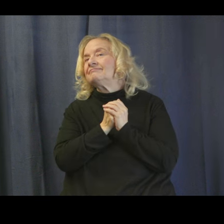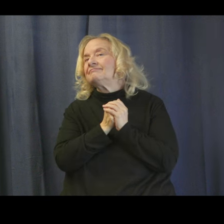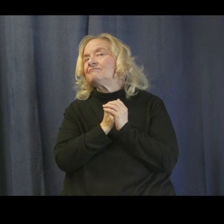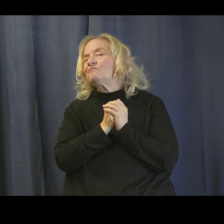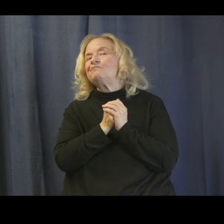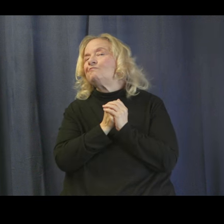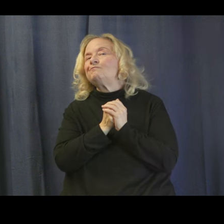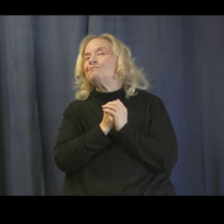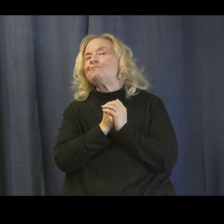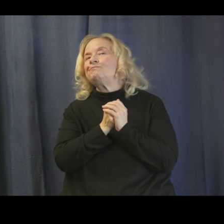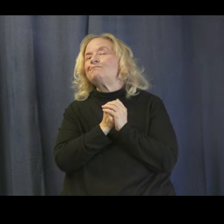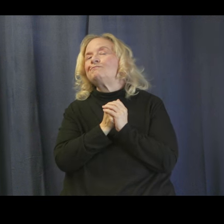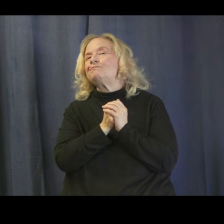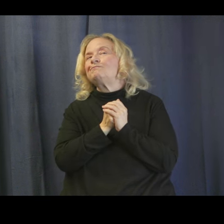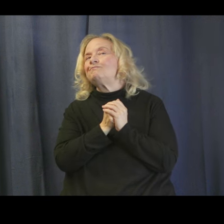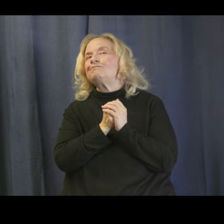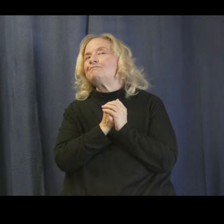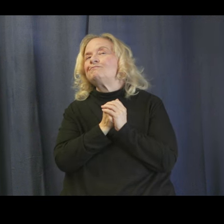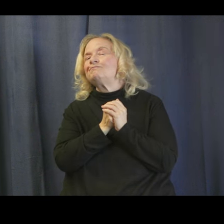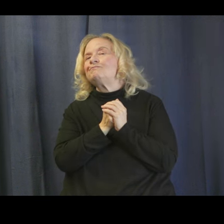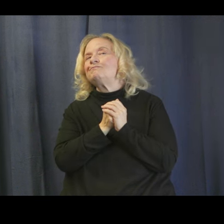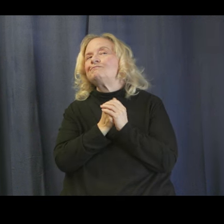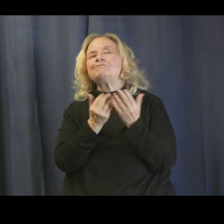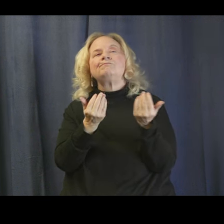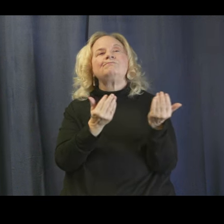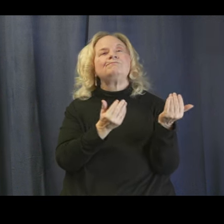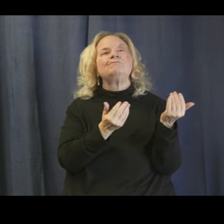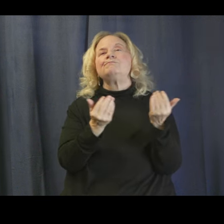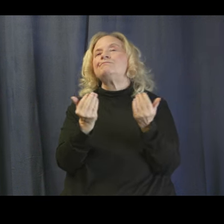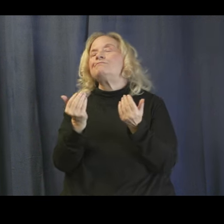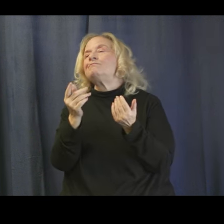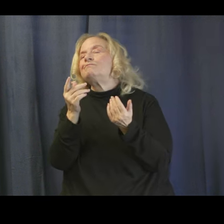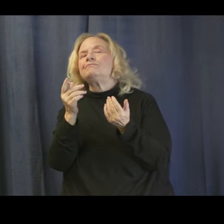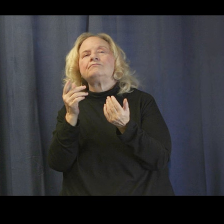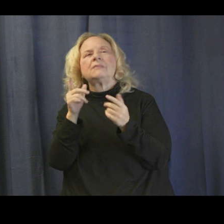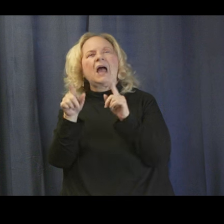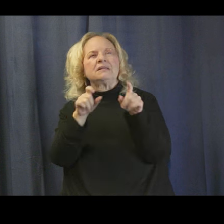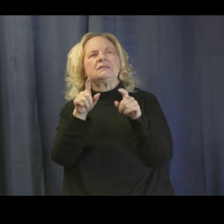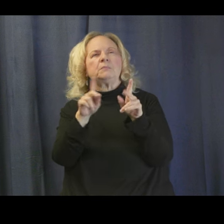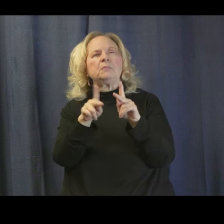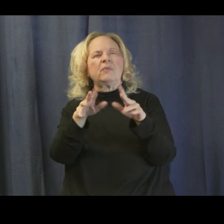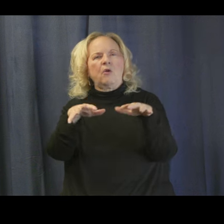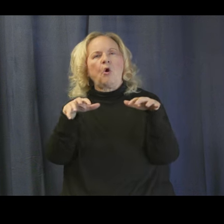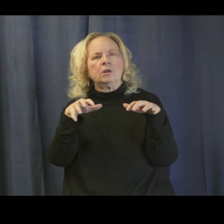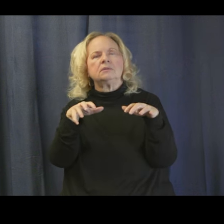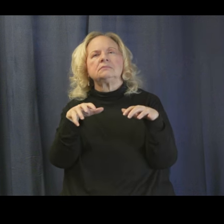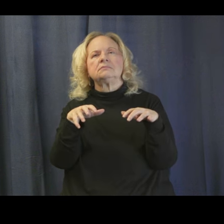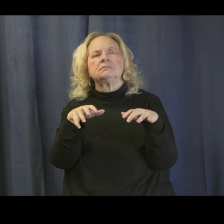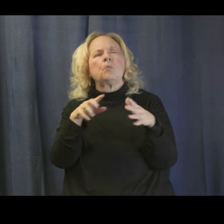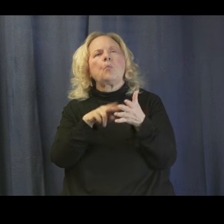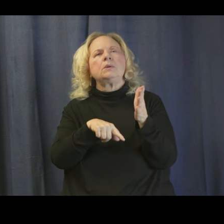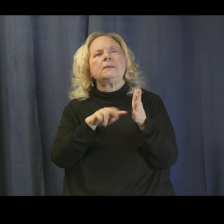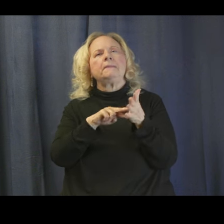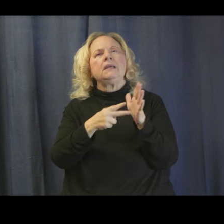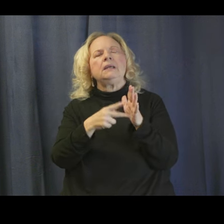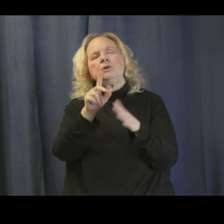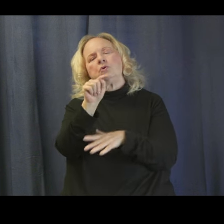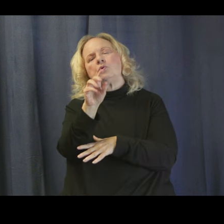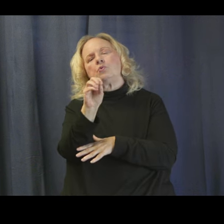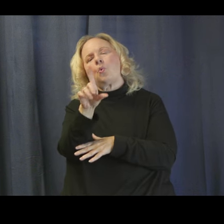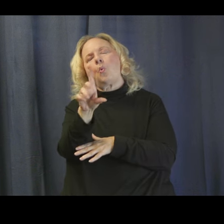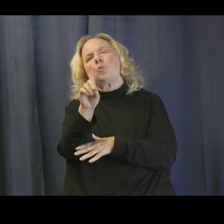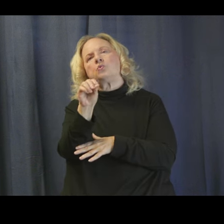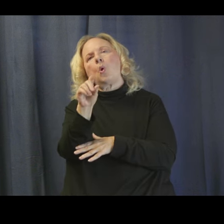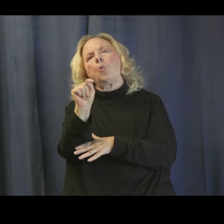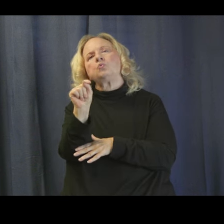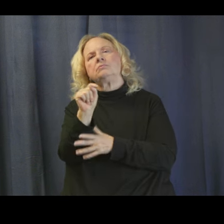Not exactly. Okay, so let me come here. For some reason, this isn't working, so we'll go like